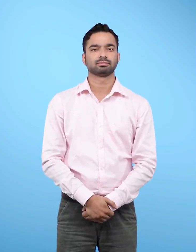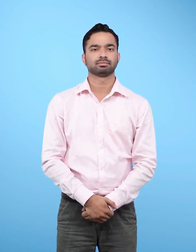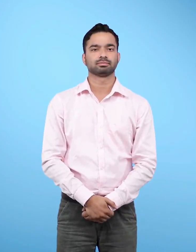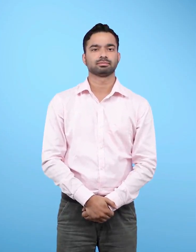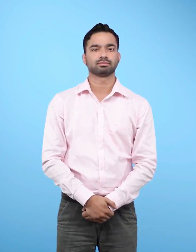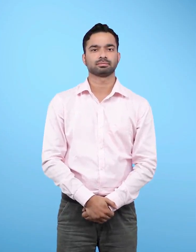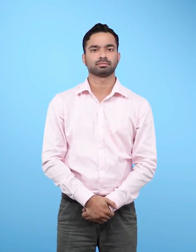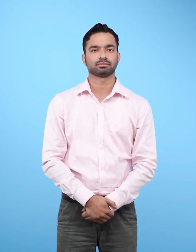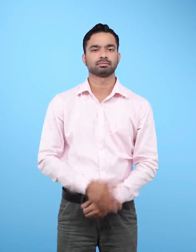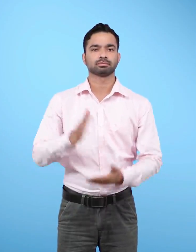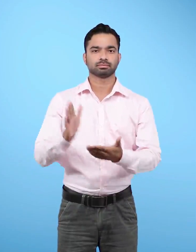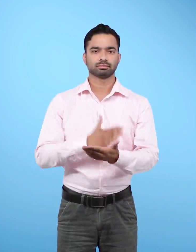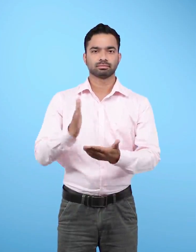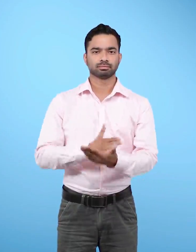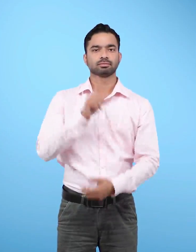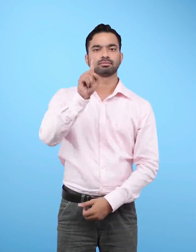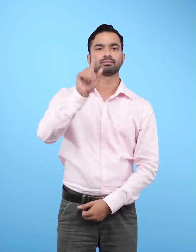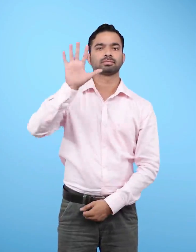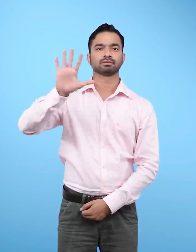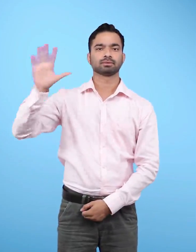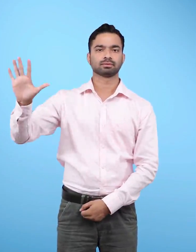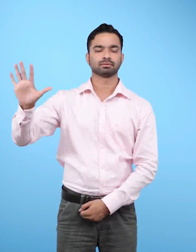space. Page 155.